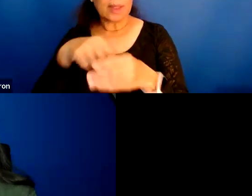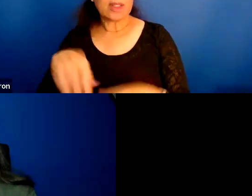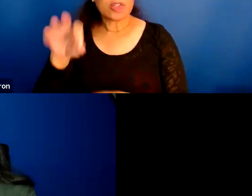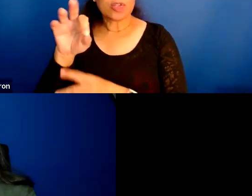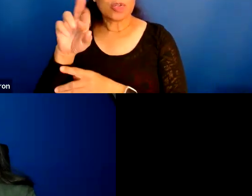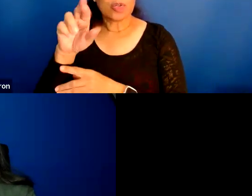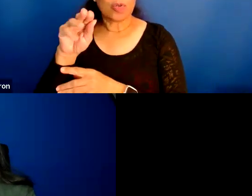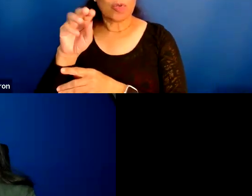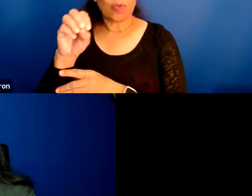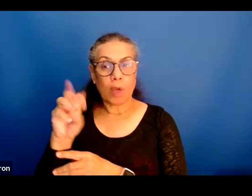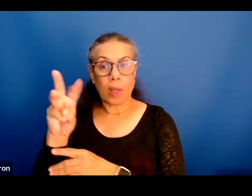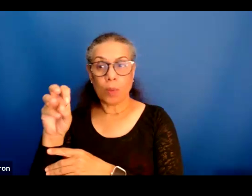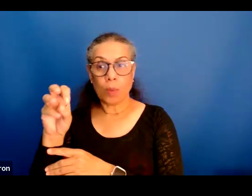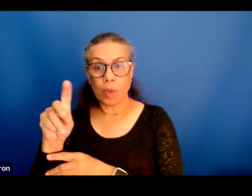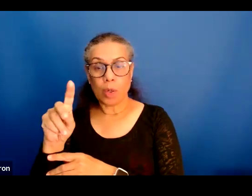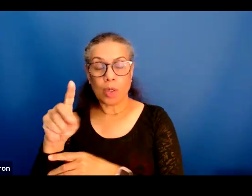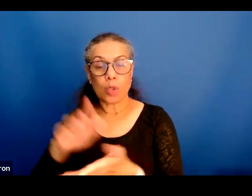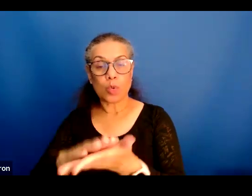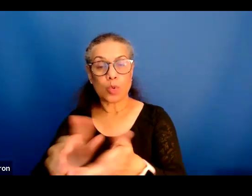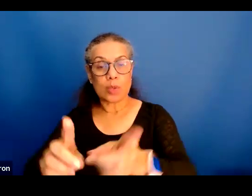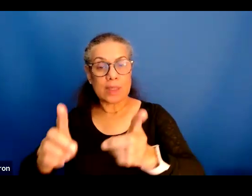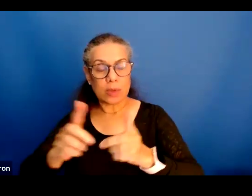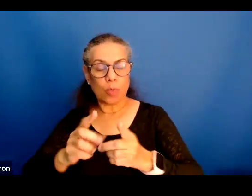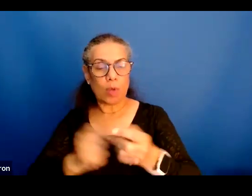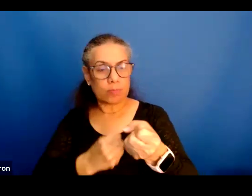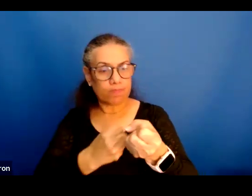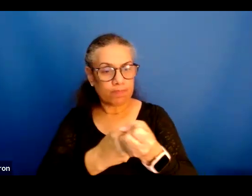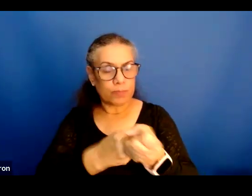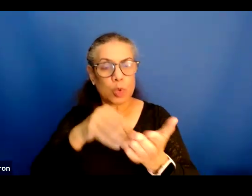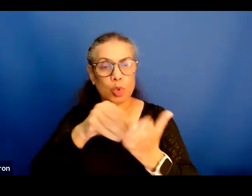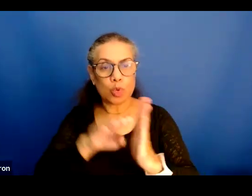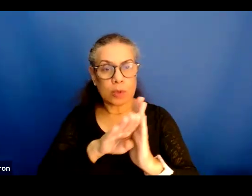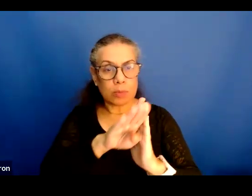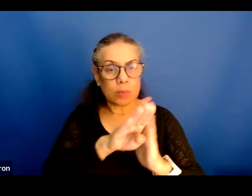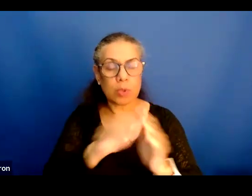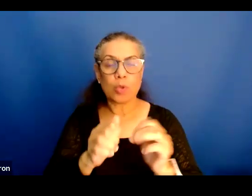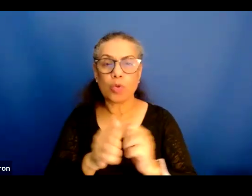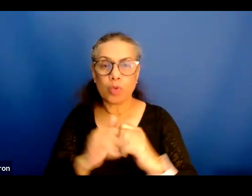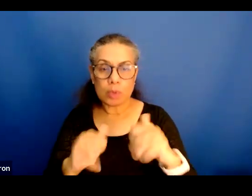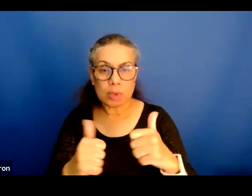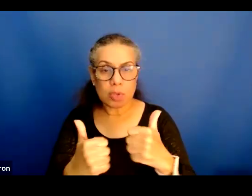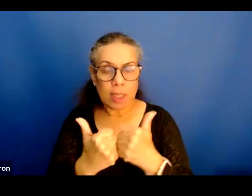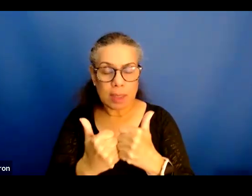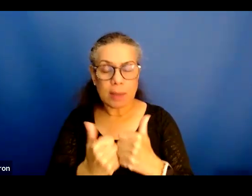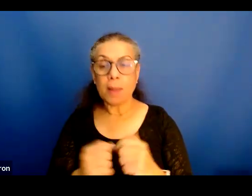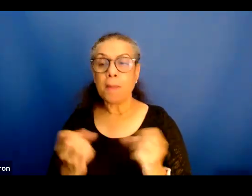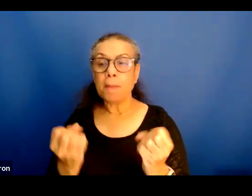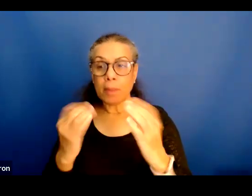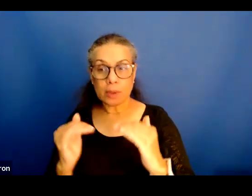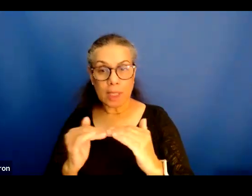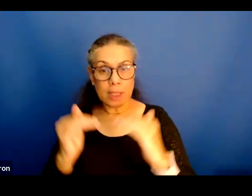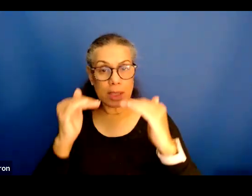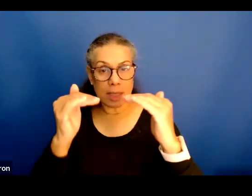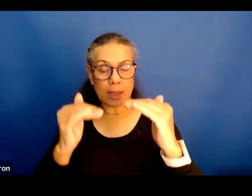district remains firmly committed to strengthening student achievement through a robust, multi-tiered systems of